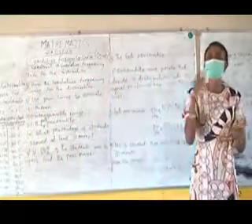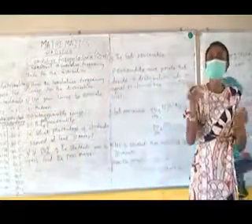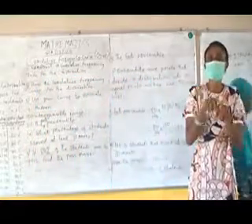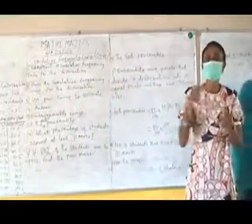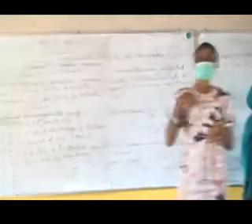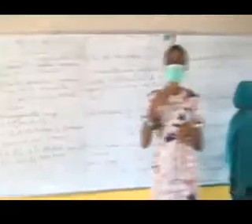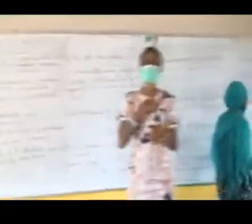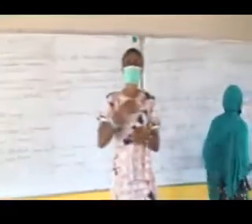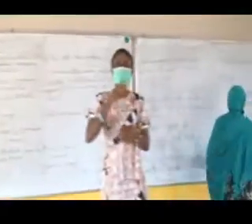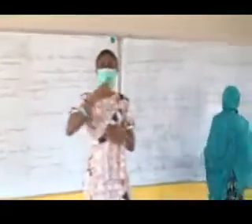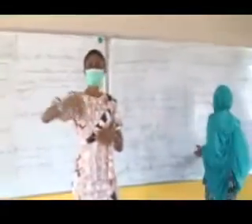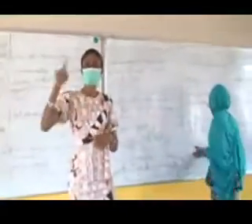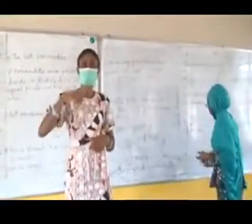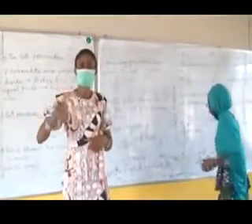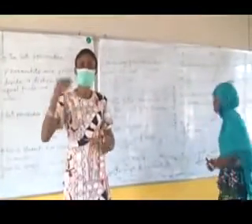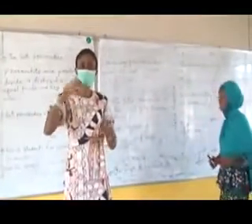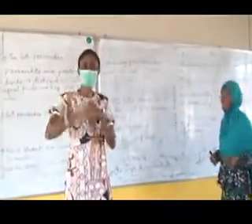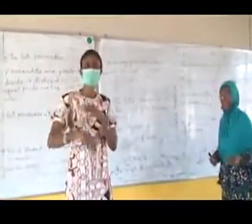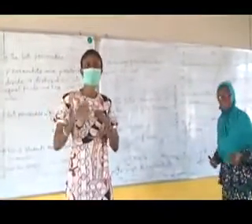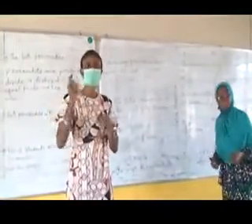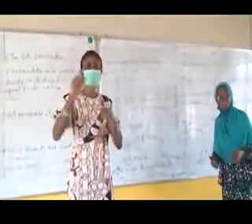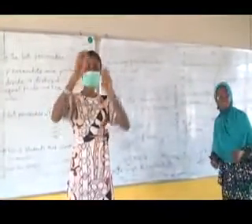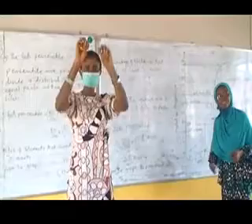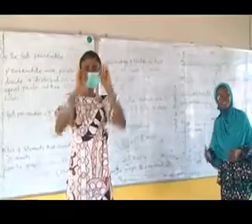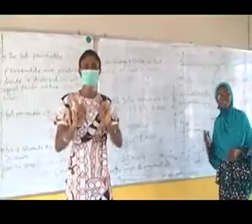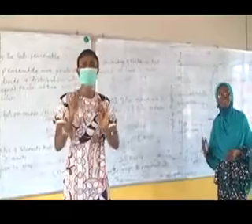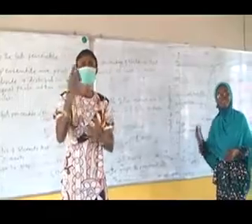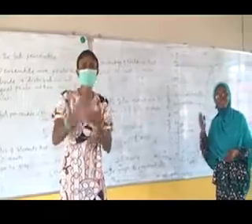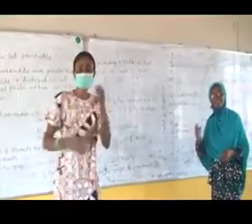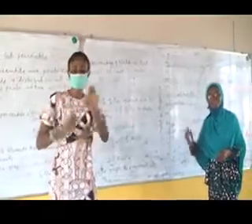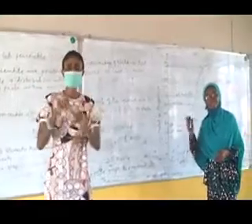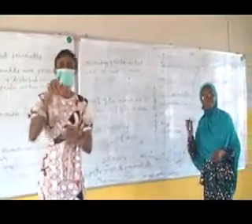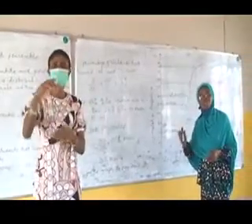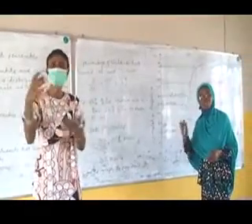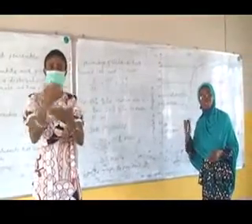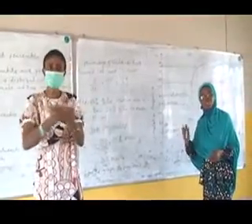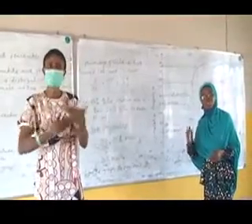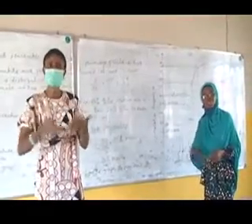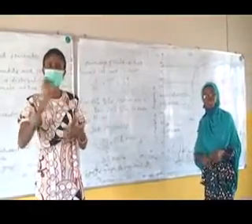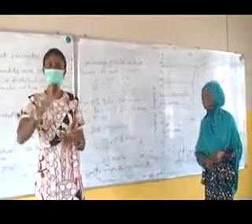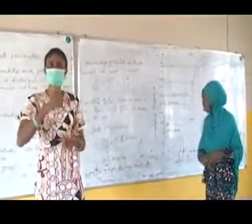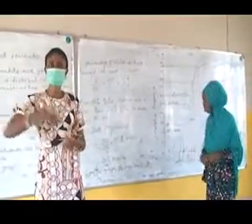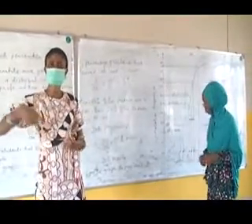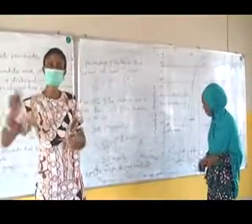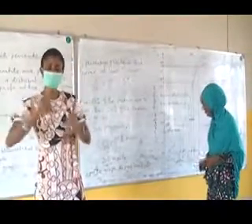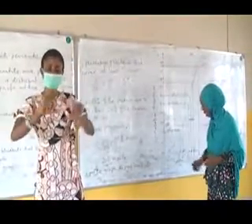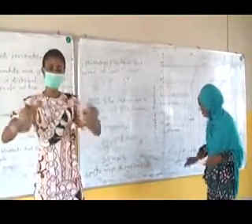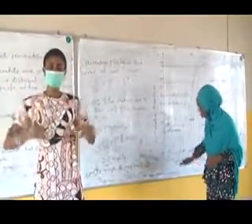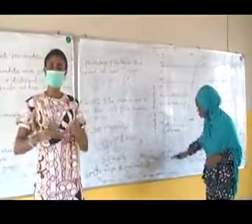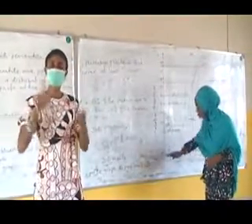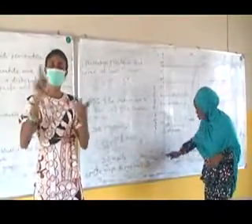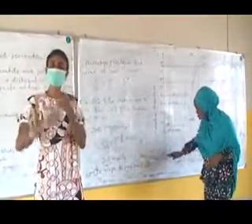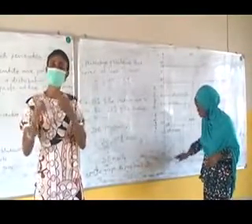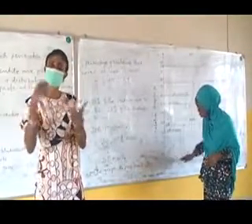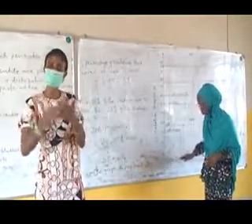external examination, whatever step you take, there is a mark allocated to it. For being